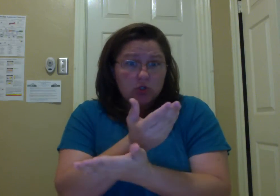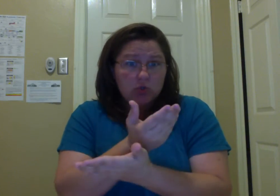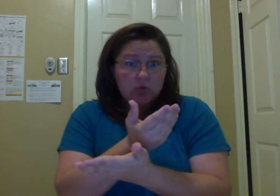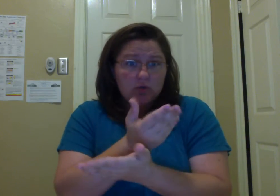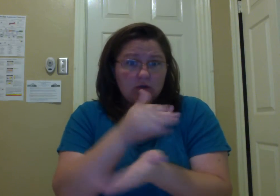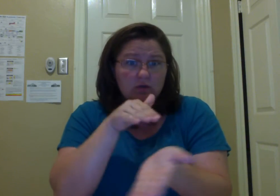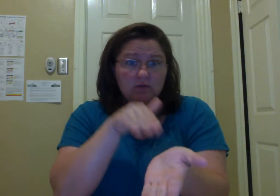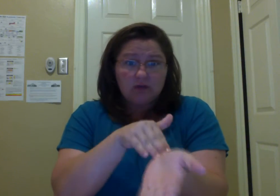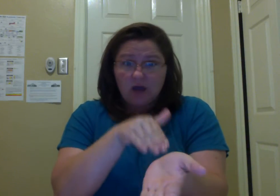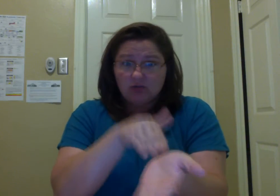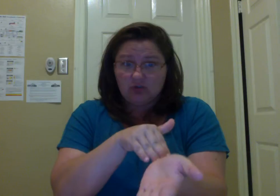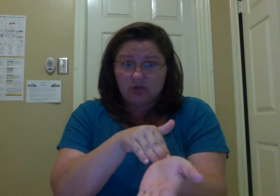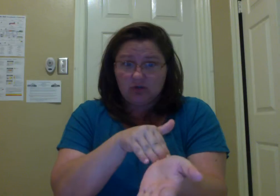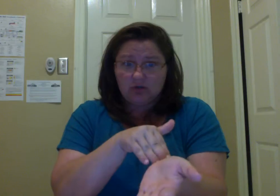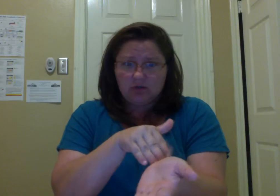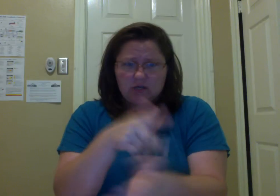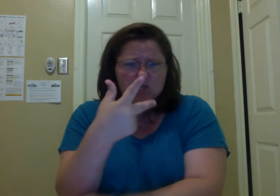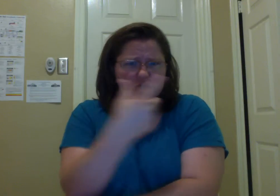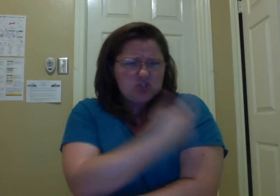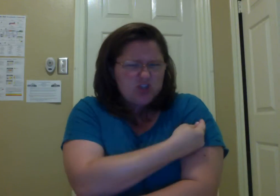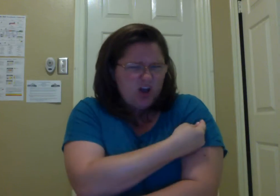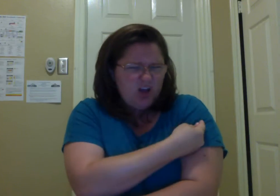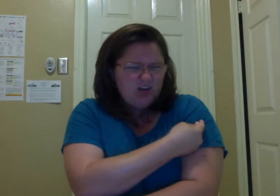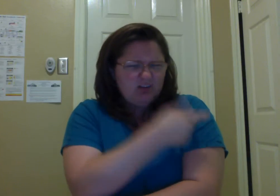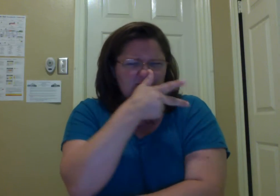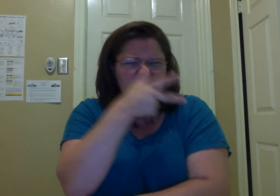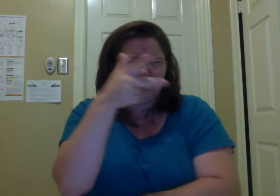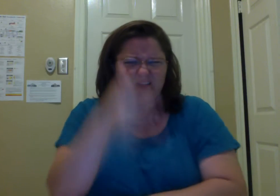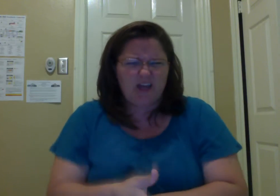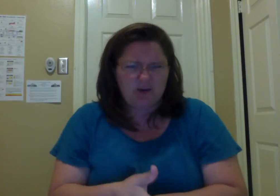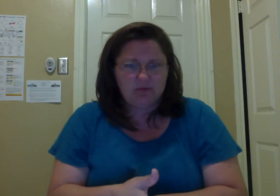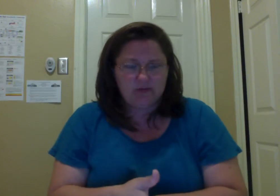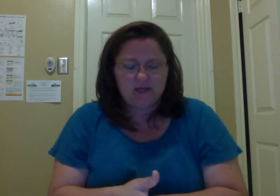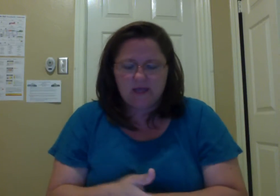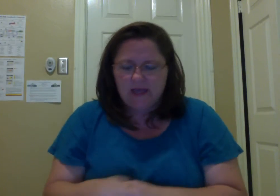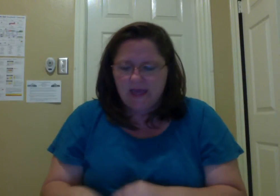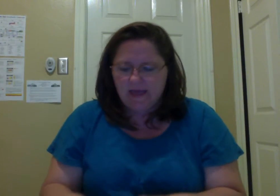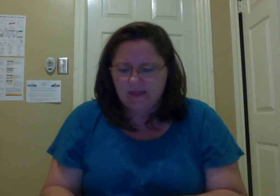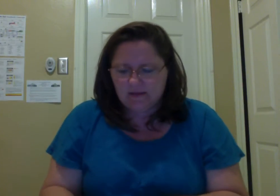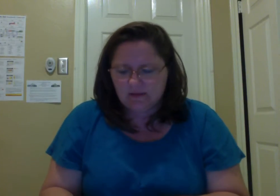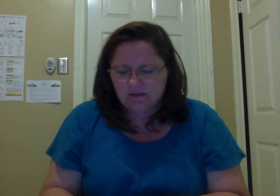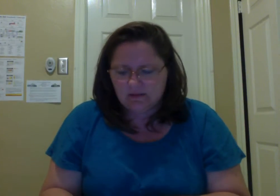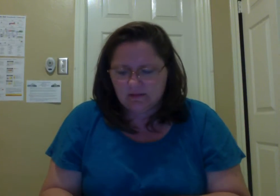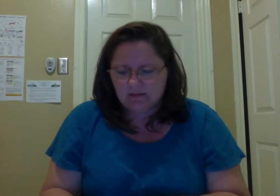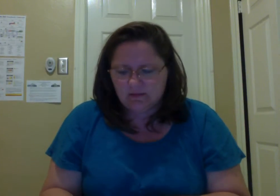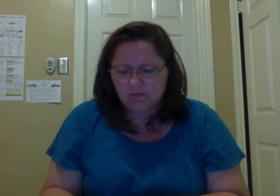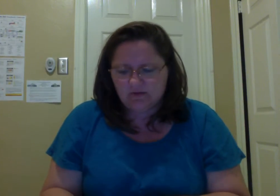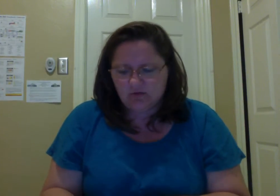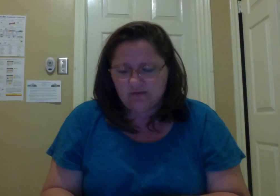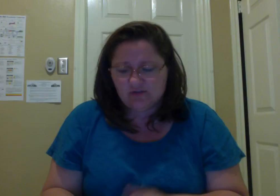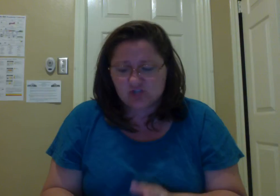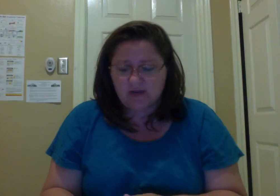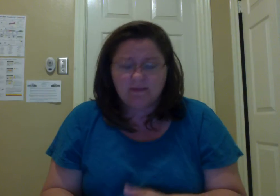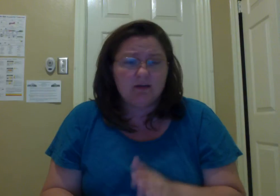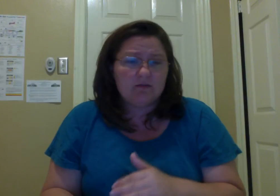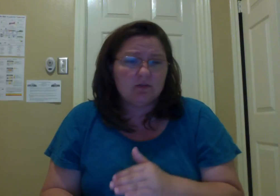new doctor, shot, lousy. And the reason you say shot there, even though it's